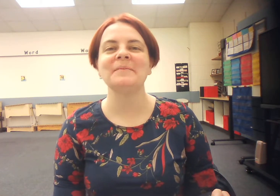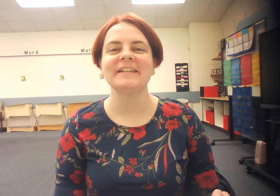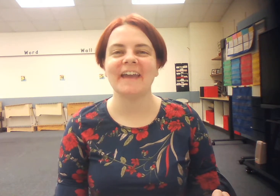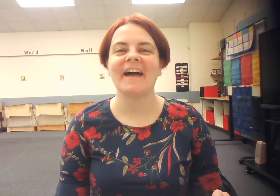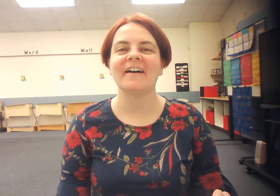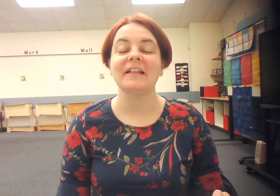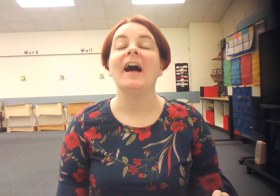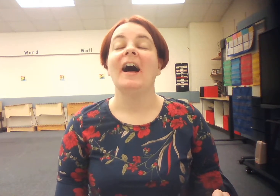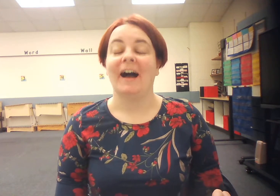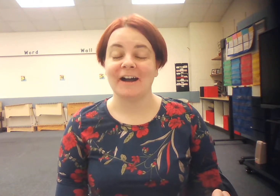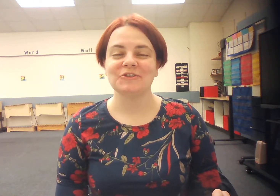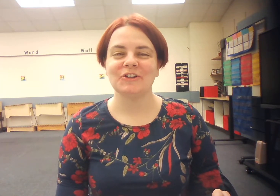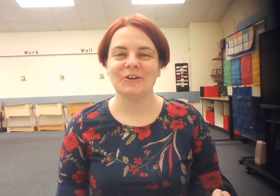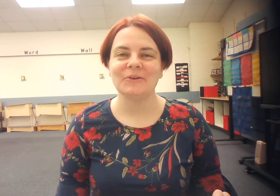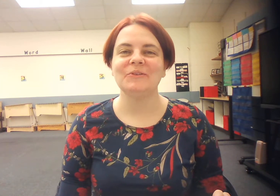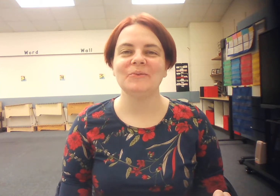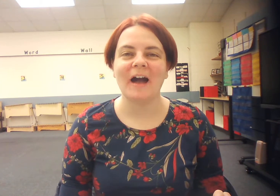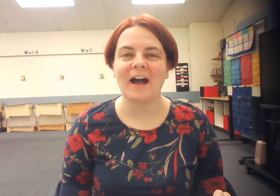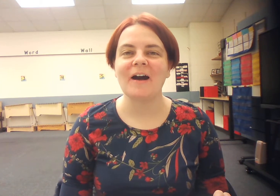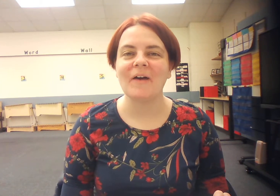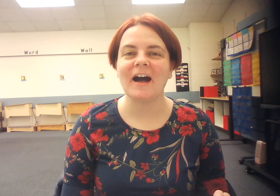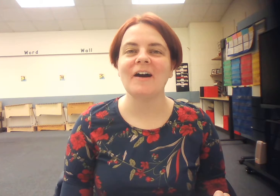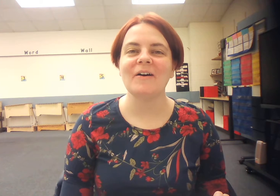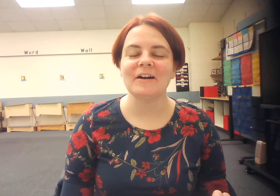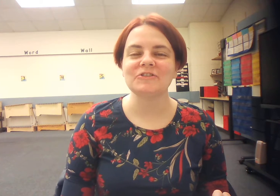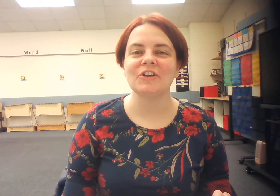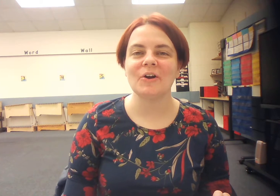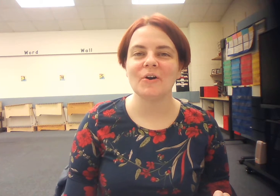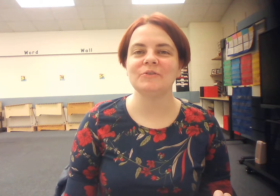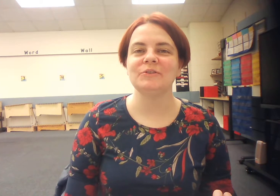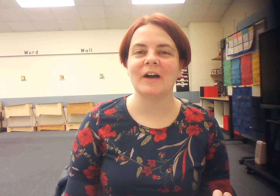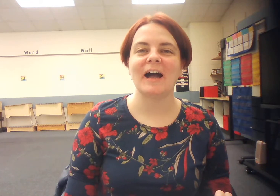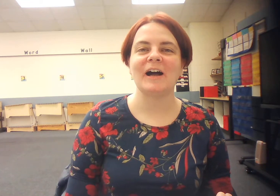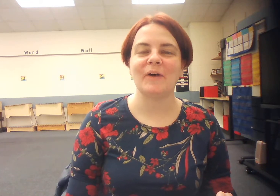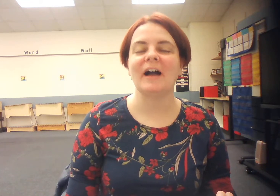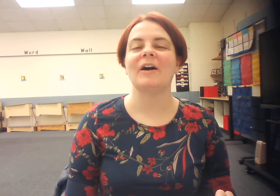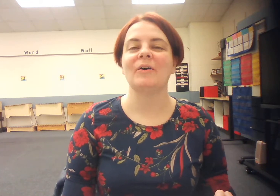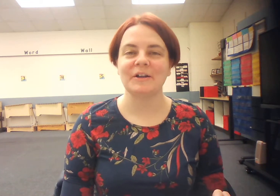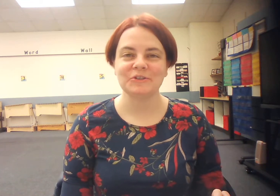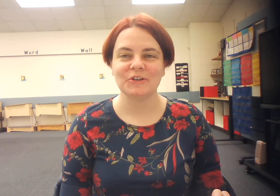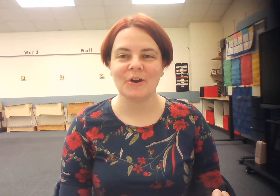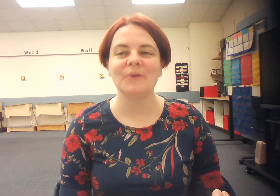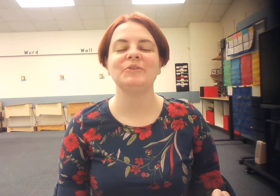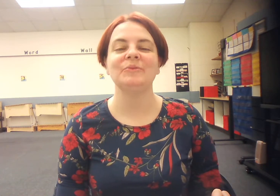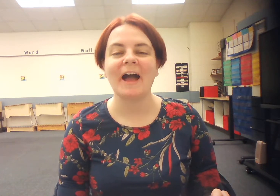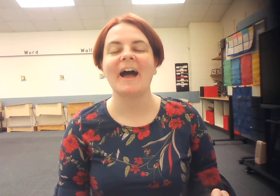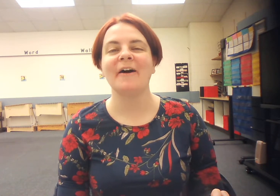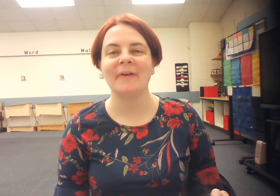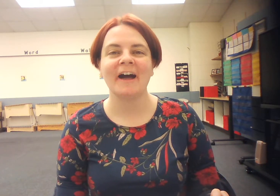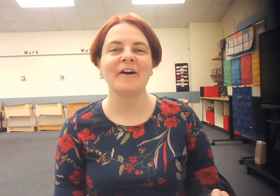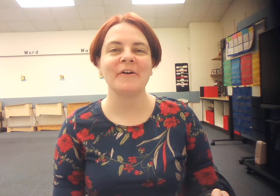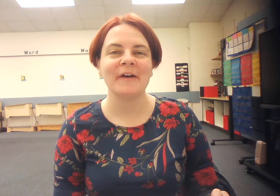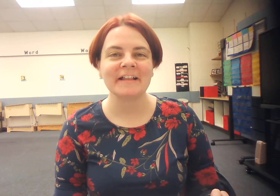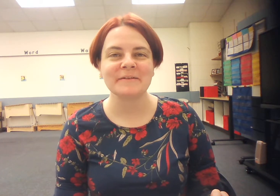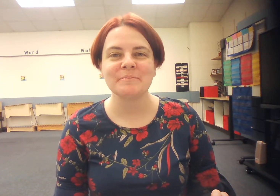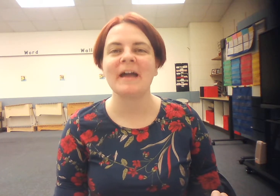Gal. I'll show you how, how, I'll show you how, how, I'll show you how, how, Alabama